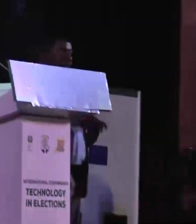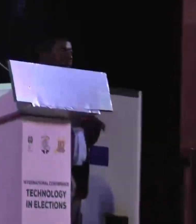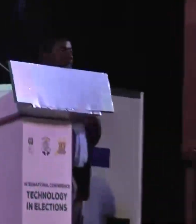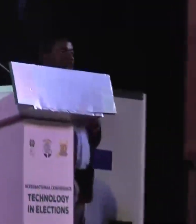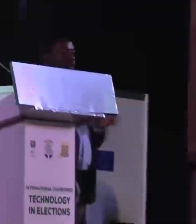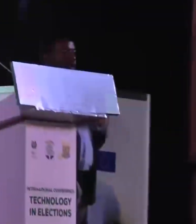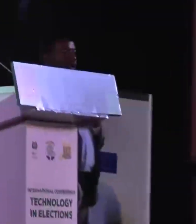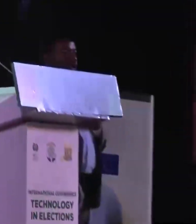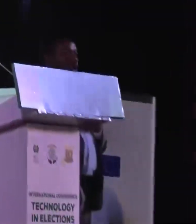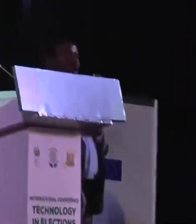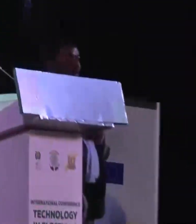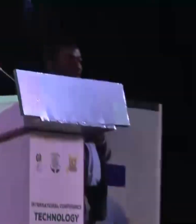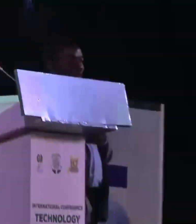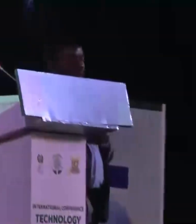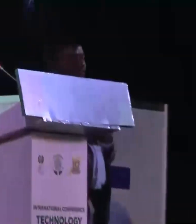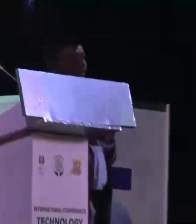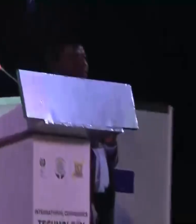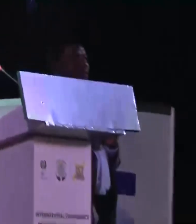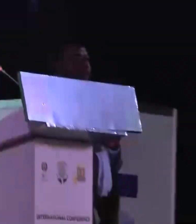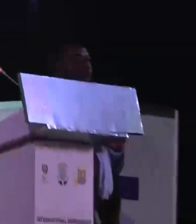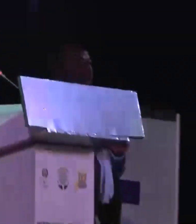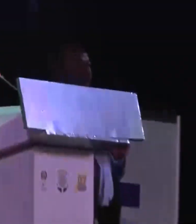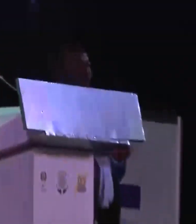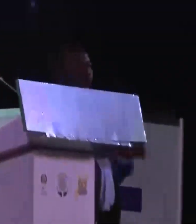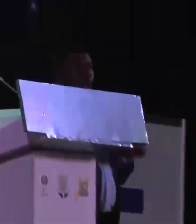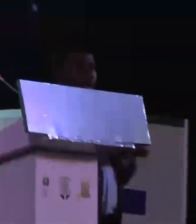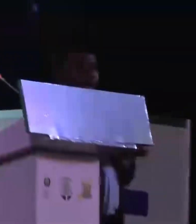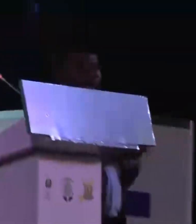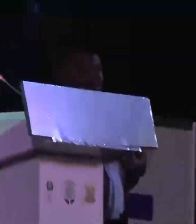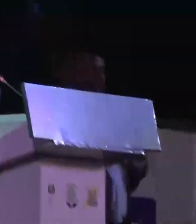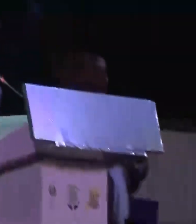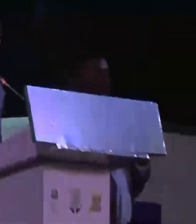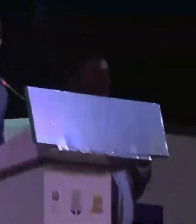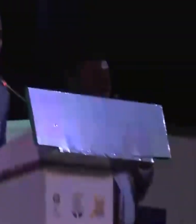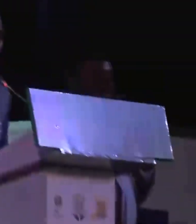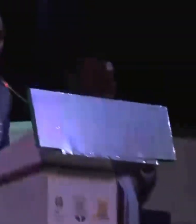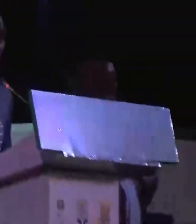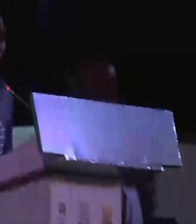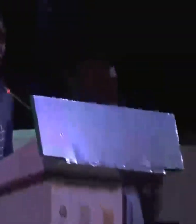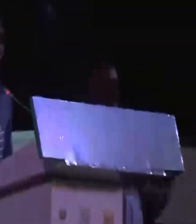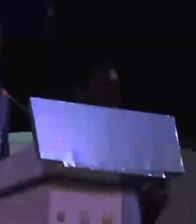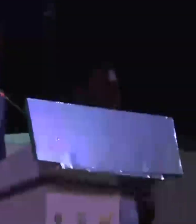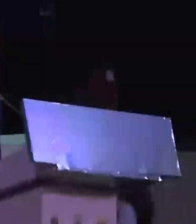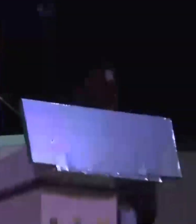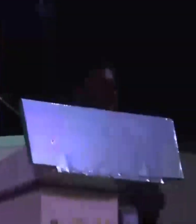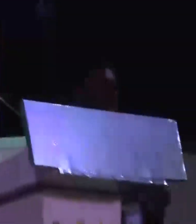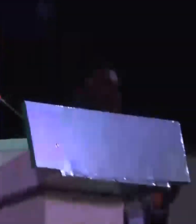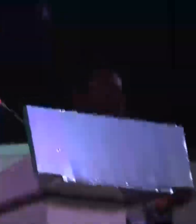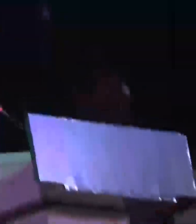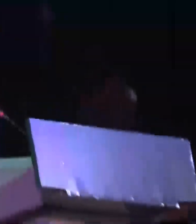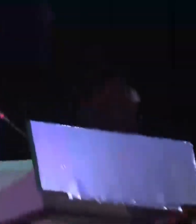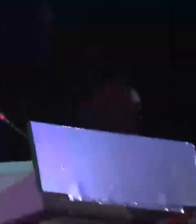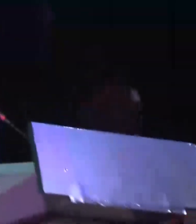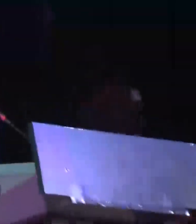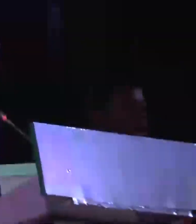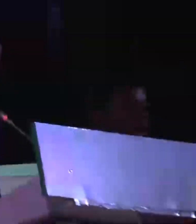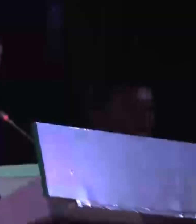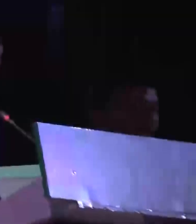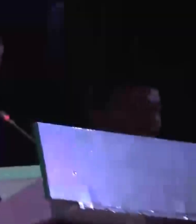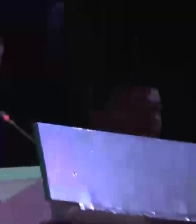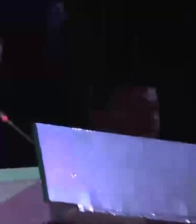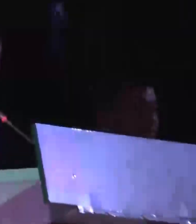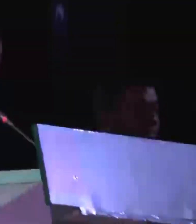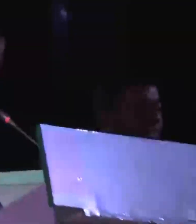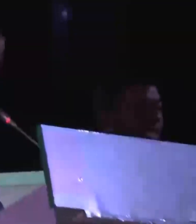2014. We've also conducted 3 cycles of periodic voter registration. What we do in Liberia